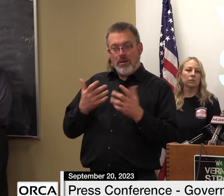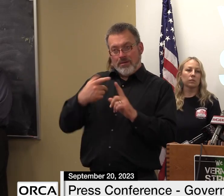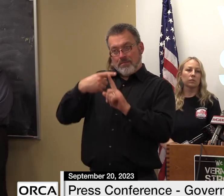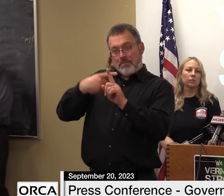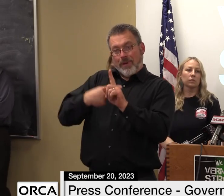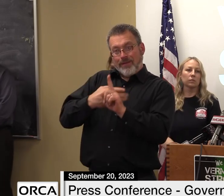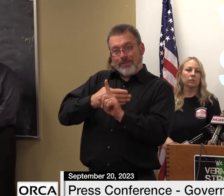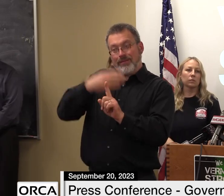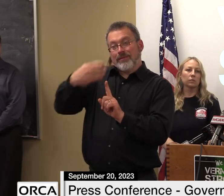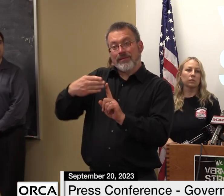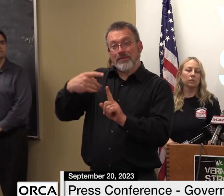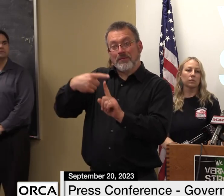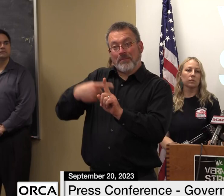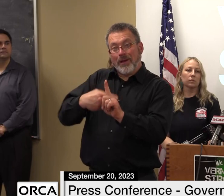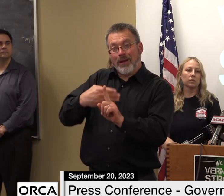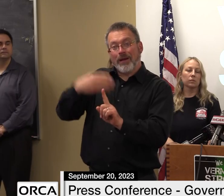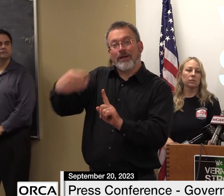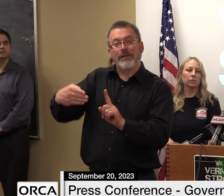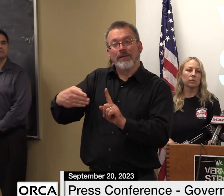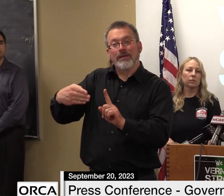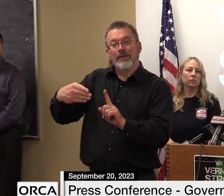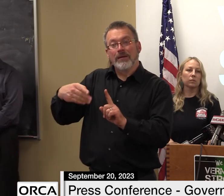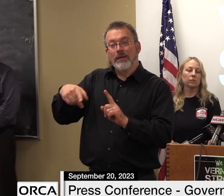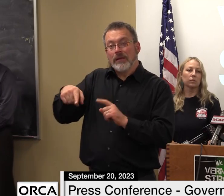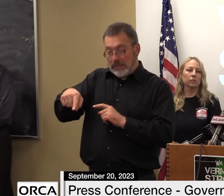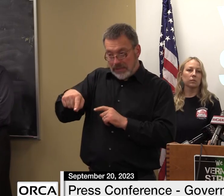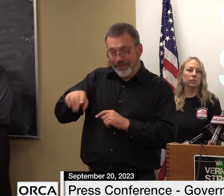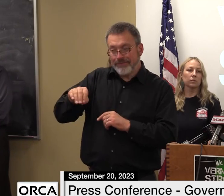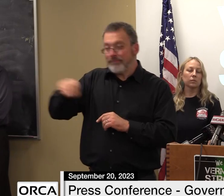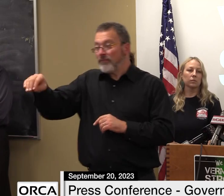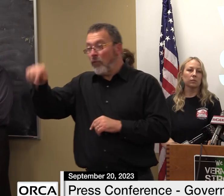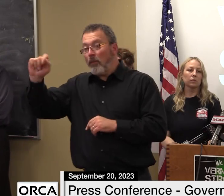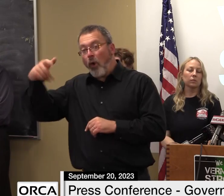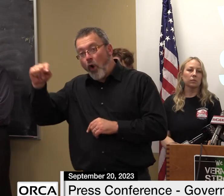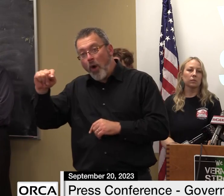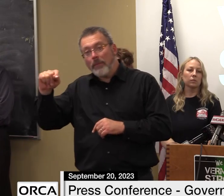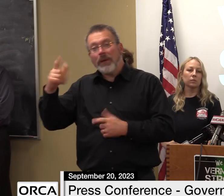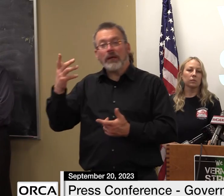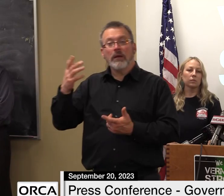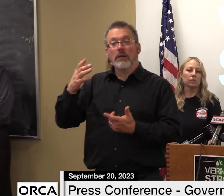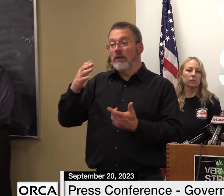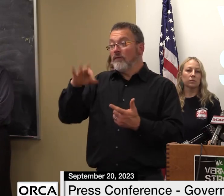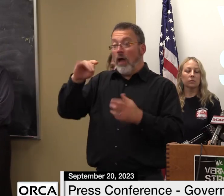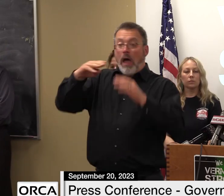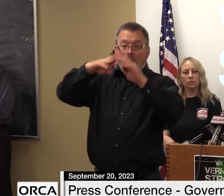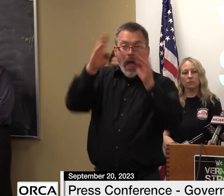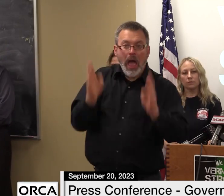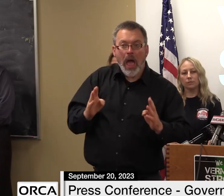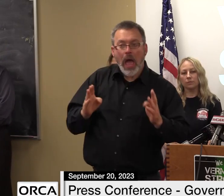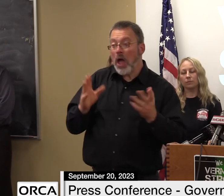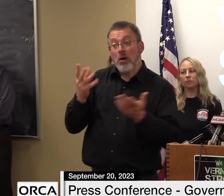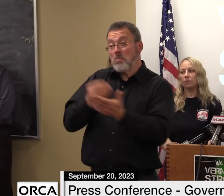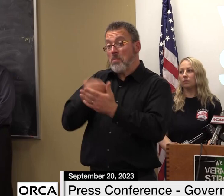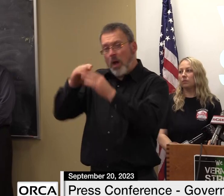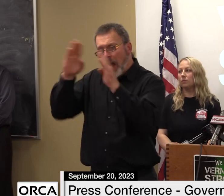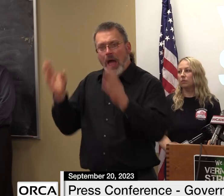they may find some other permanent solution. Right? An apartment may have them opened up for them. It's like, hey, great, I got another place I can go to.